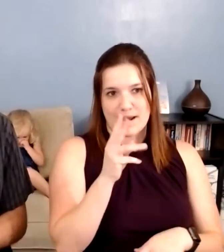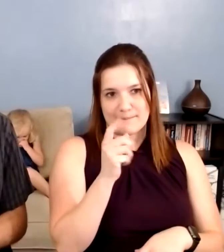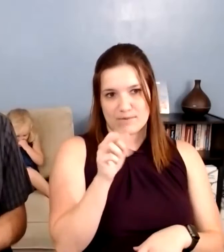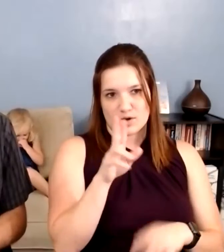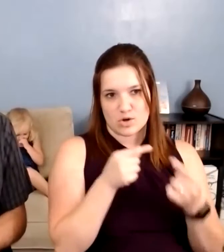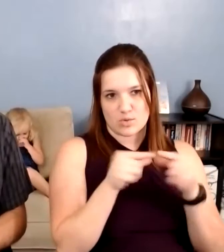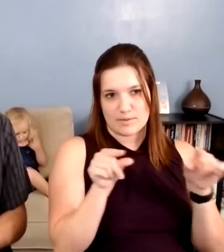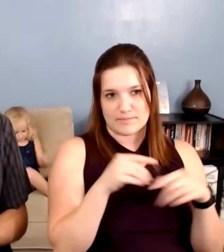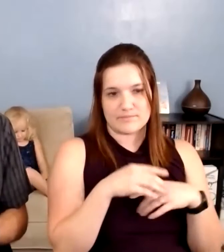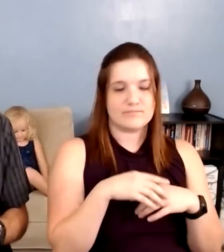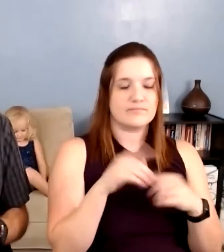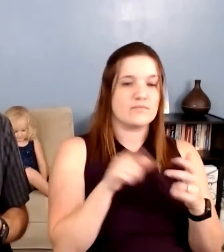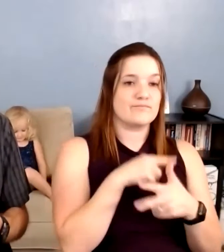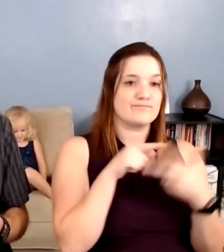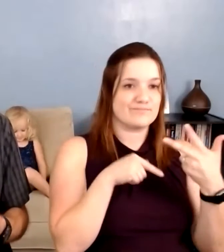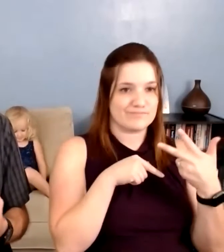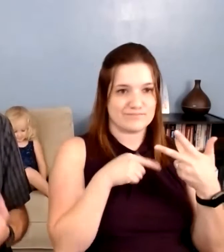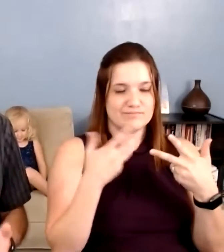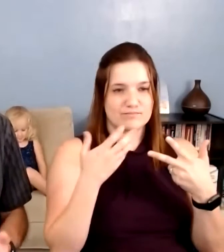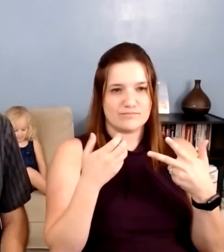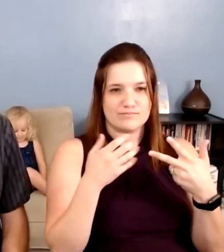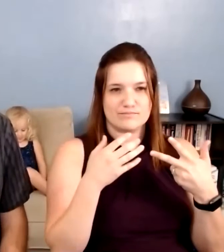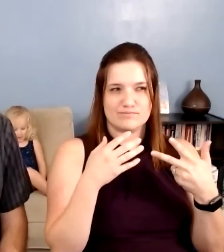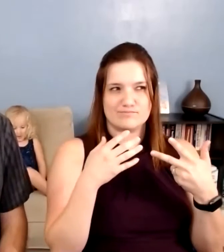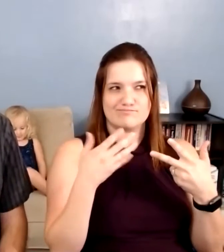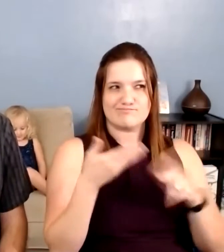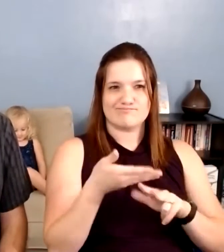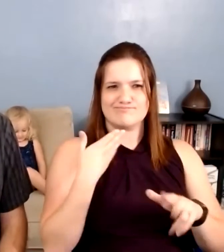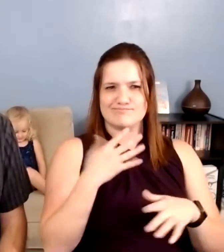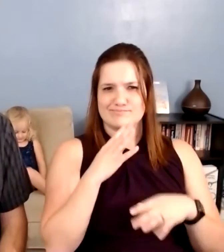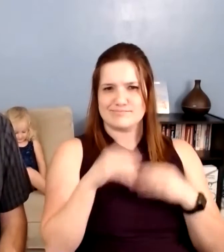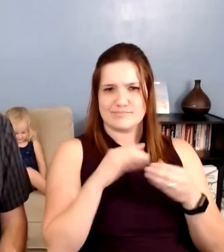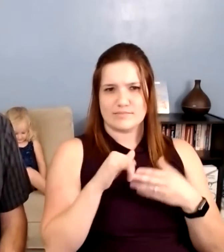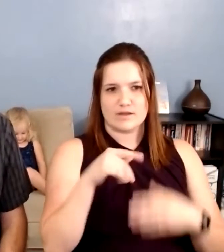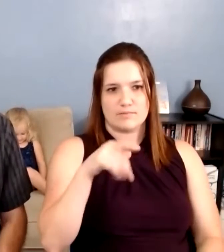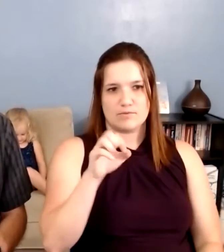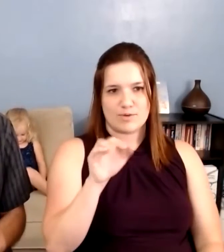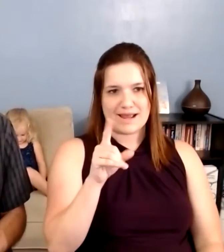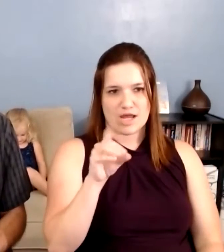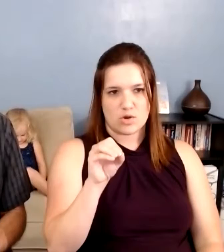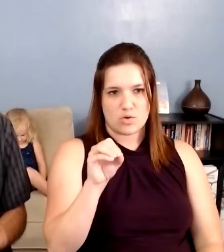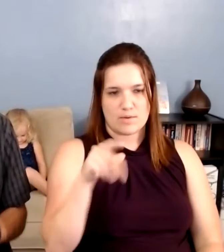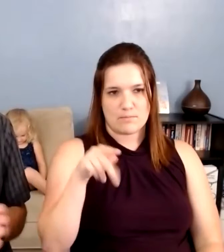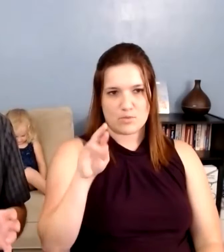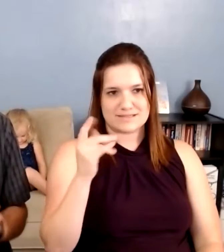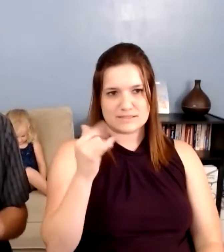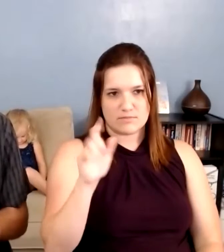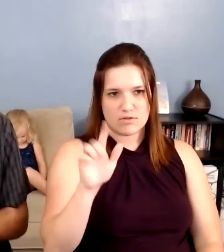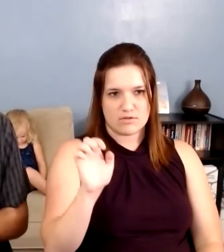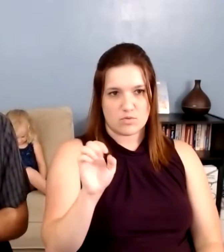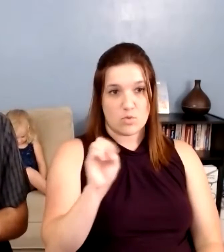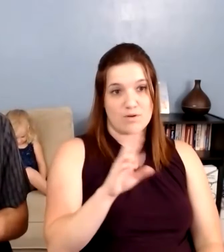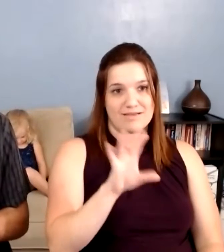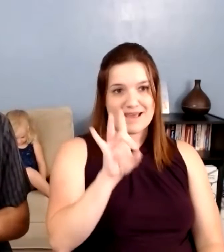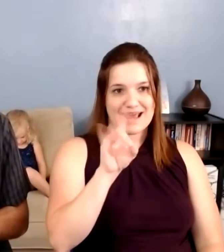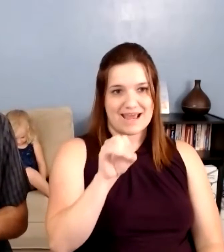three of those aspects, I kind of wanted to precede that with the Pareto principle. You may be familiar with this as the